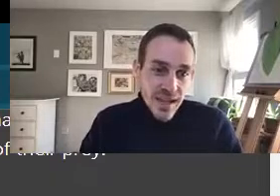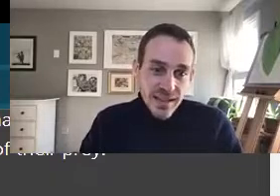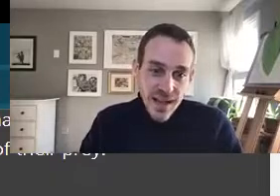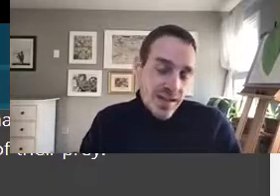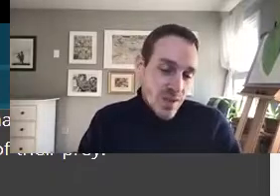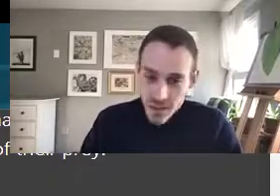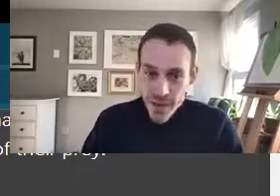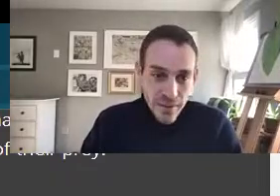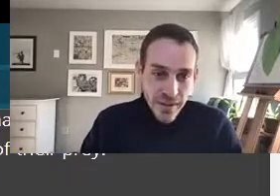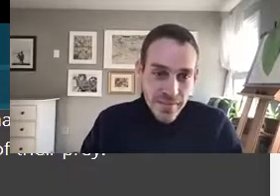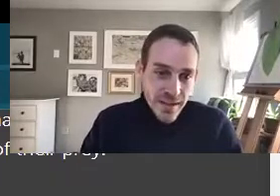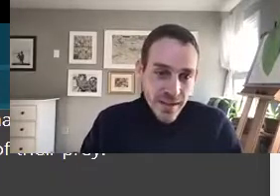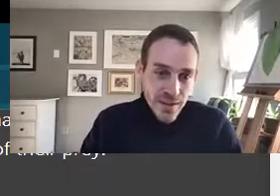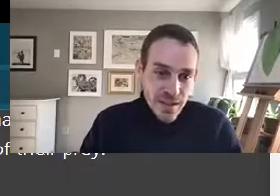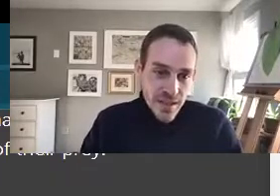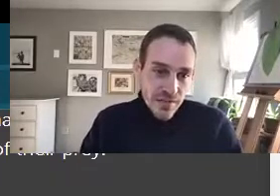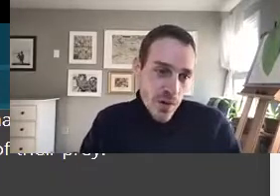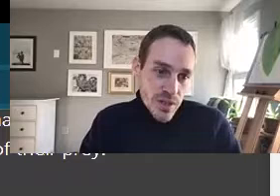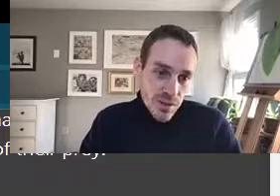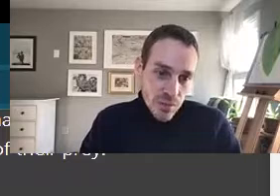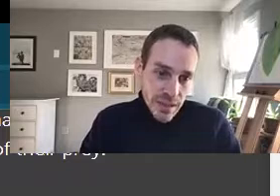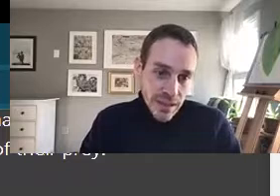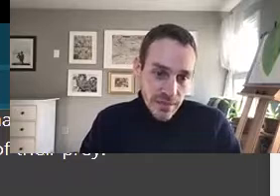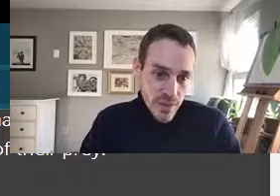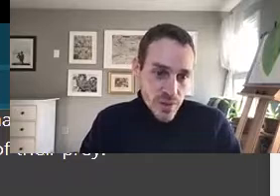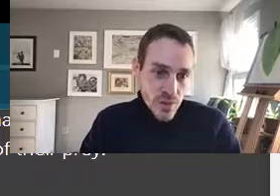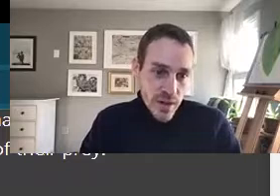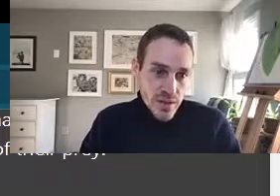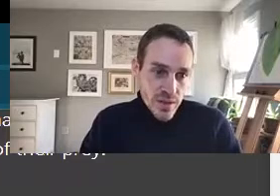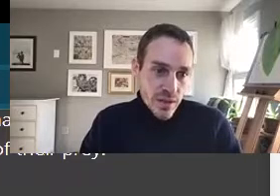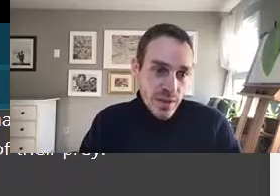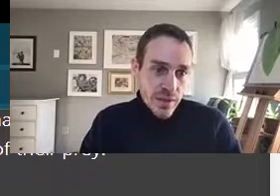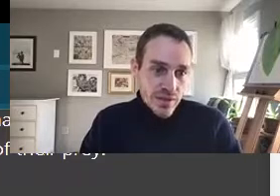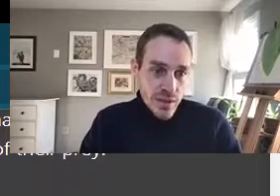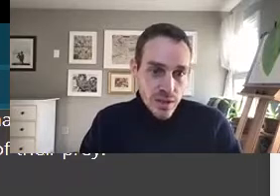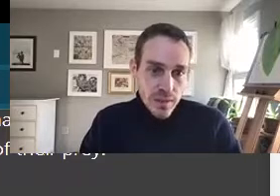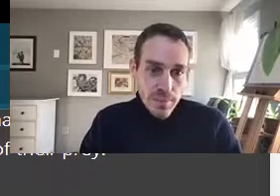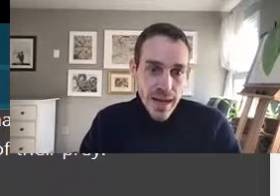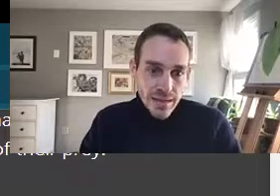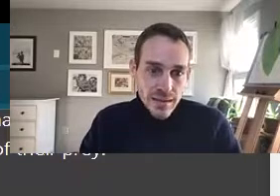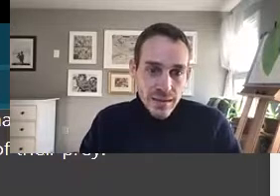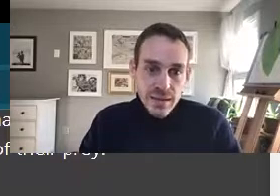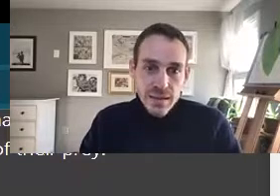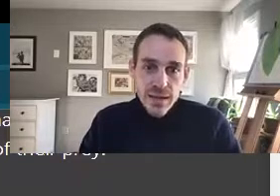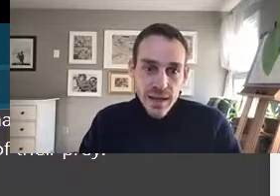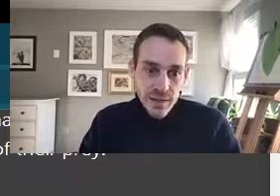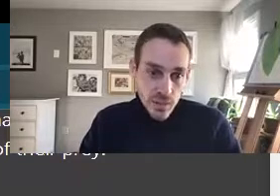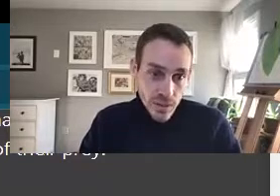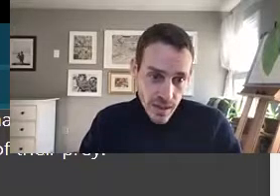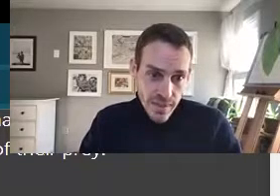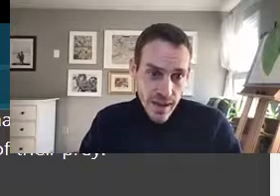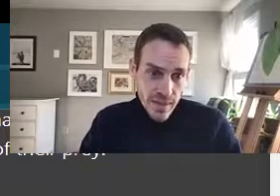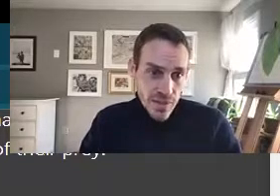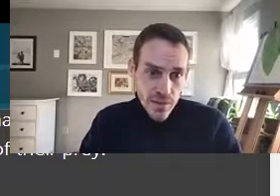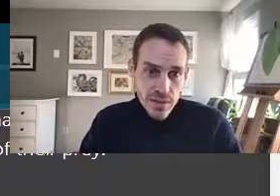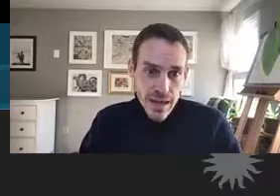This second line is all about them. You can see the first 3 of those squares is all about the fringed-lipped bat. And if you click